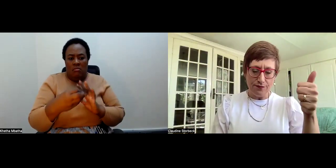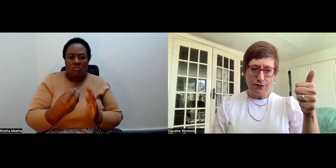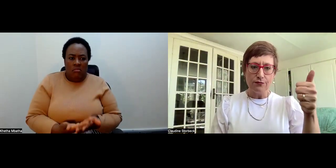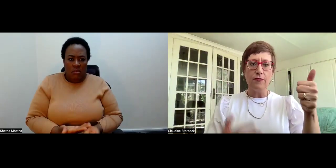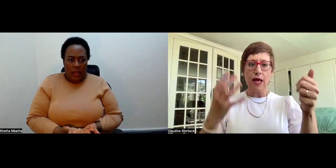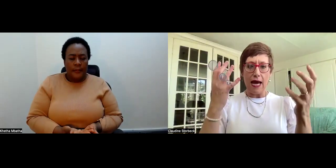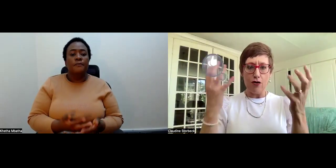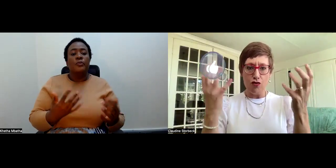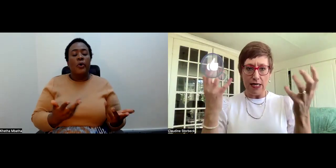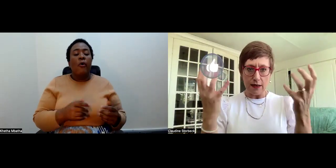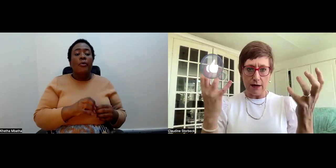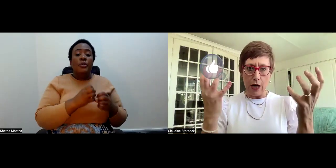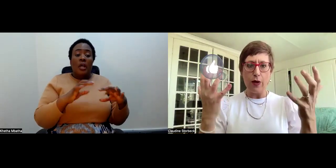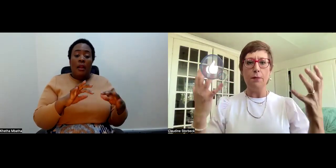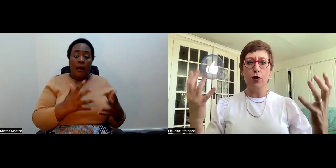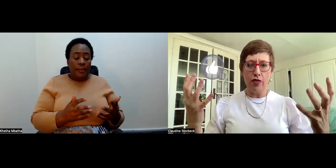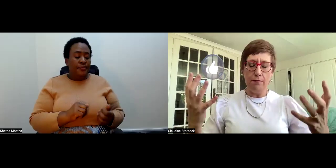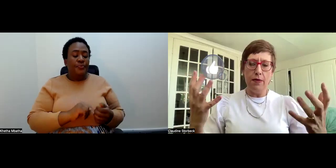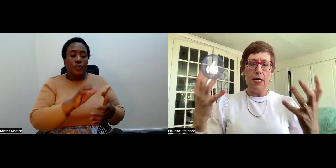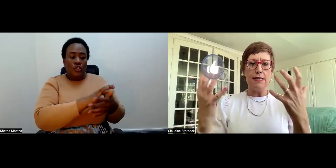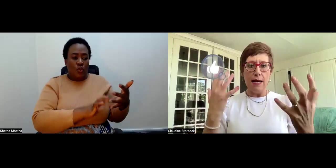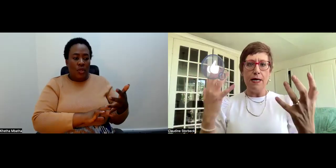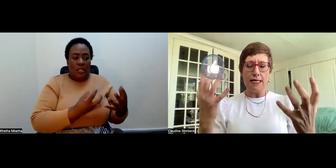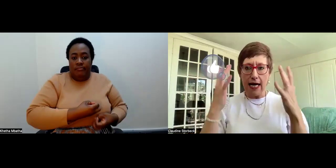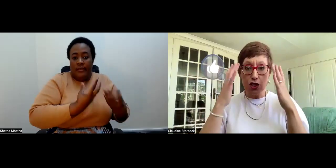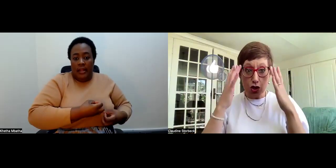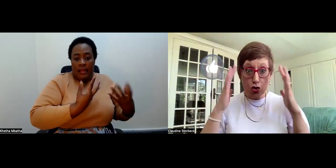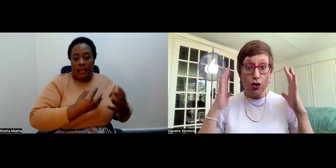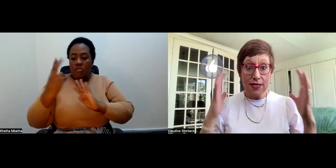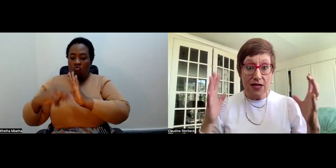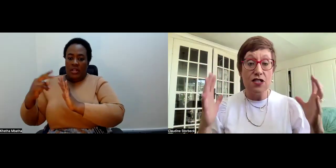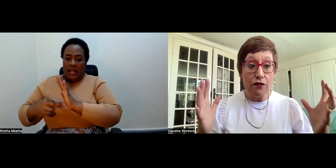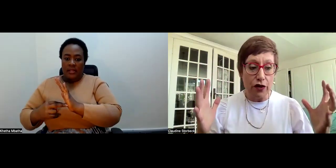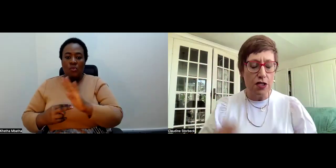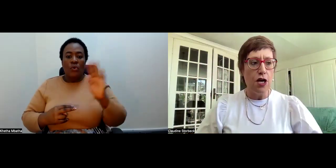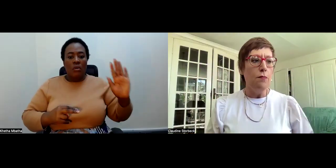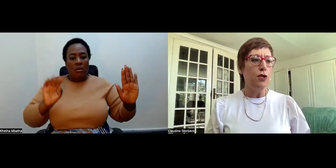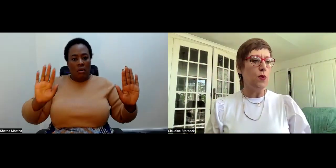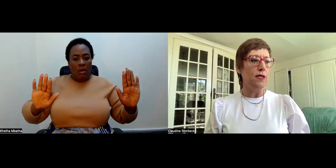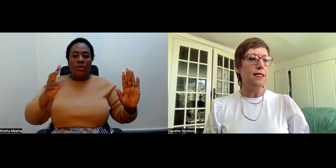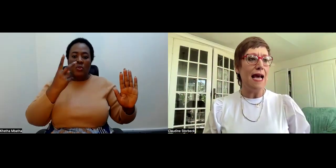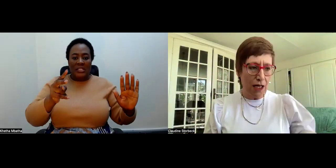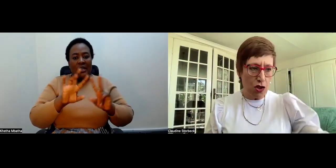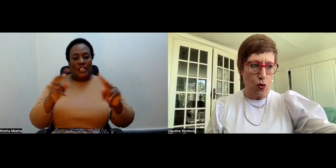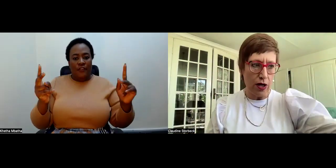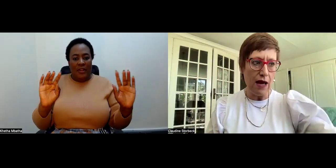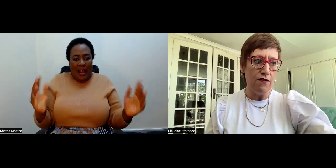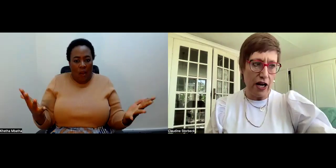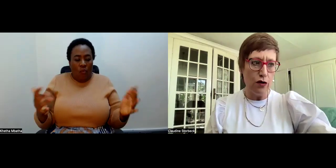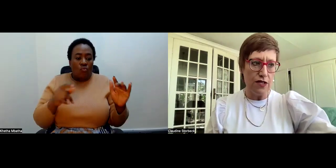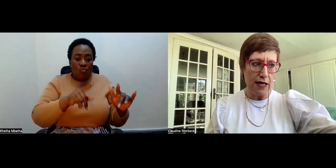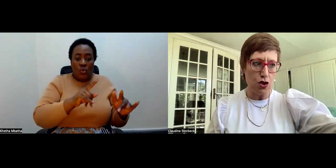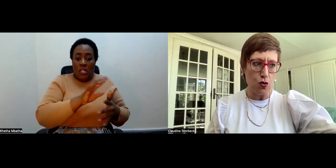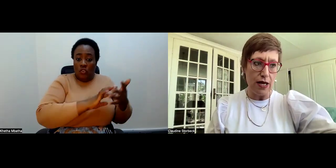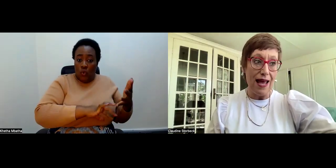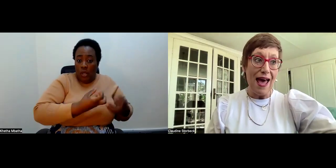storytelling and reading, and we're going to put them side by side so you can see the difference between telling a story and the